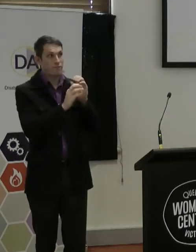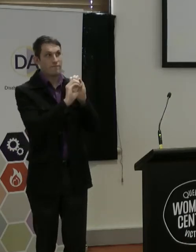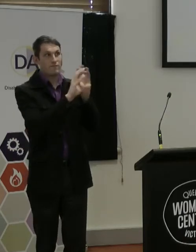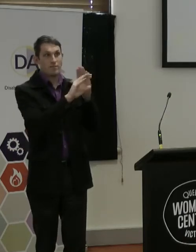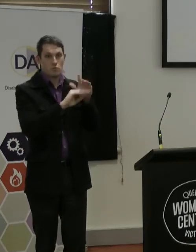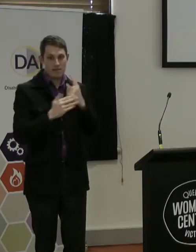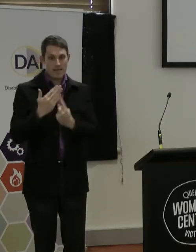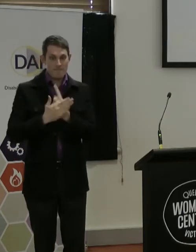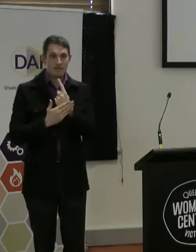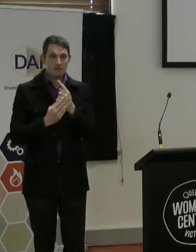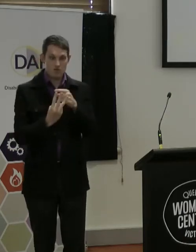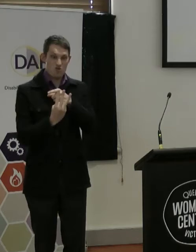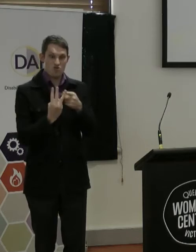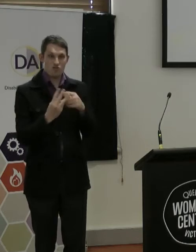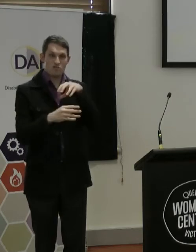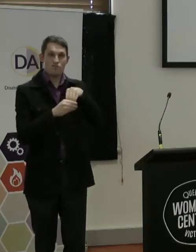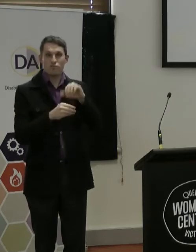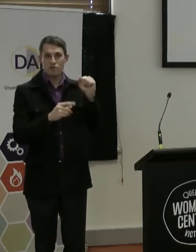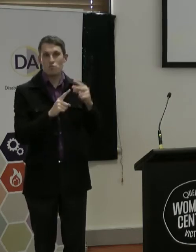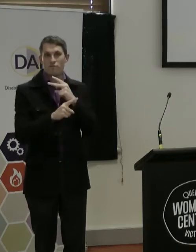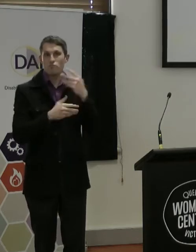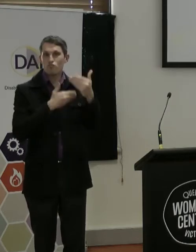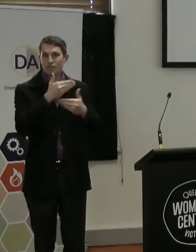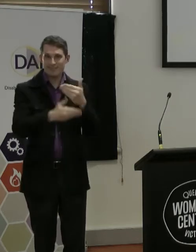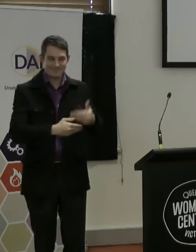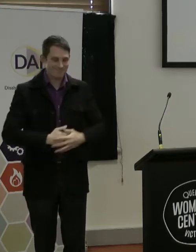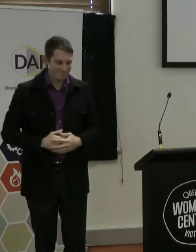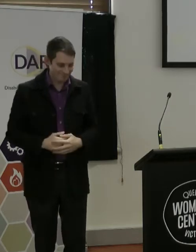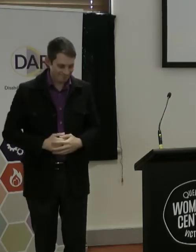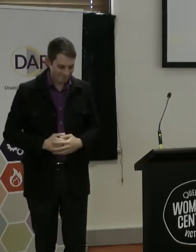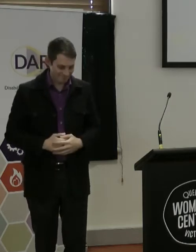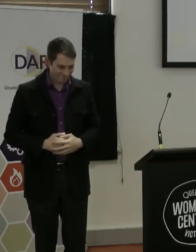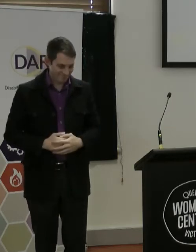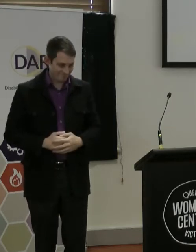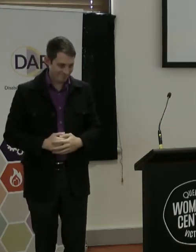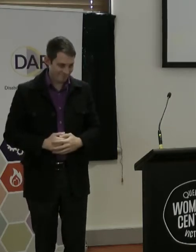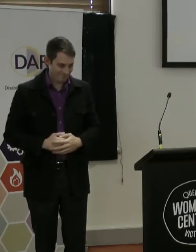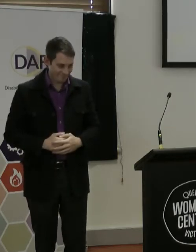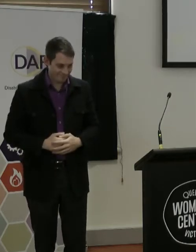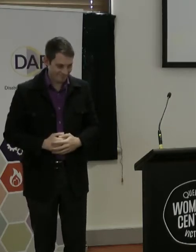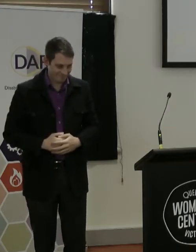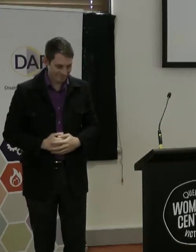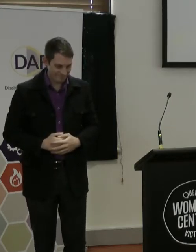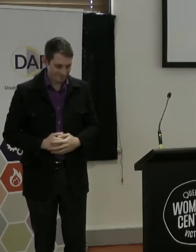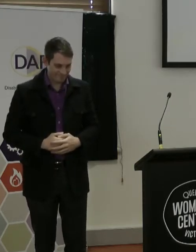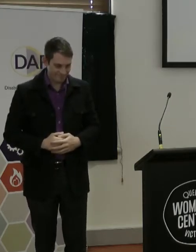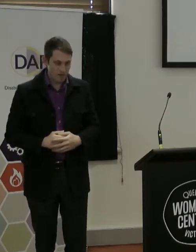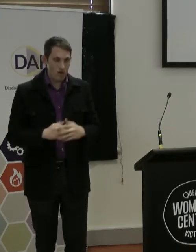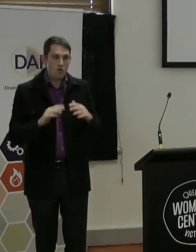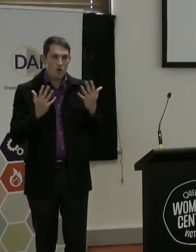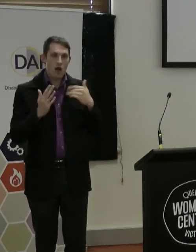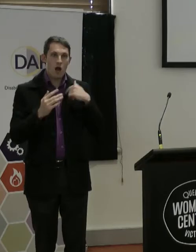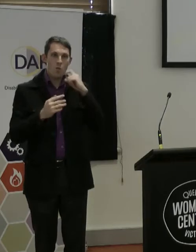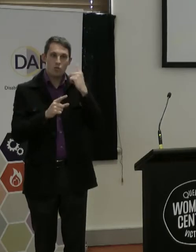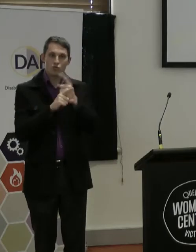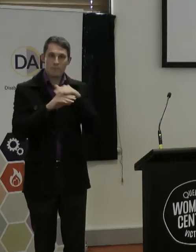review process. Okay, so what I might do is talk a little bit about the process itself and what my